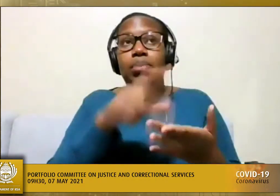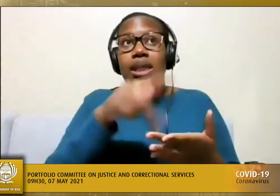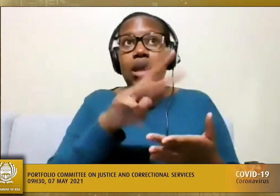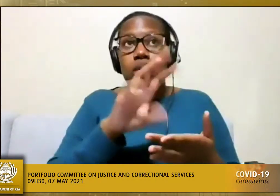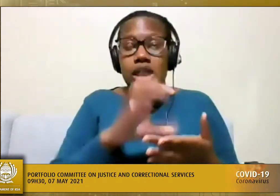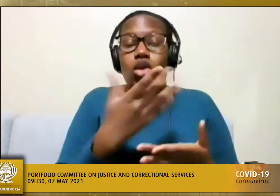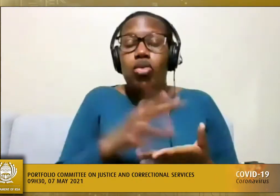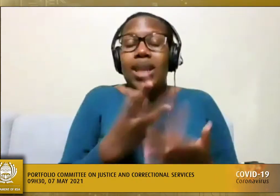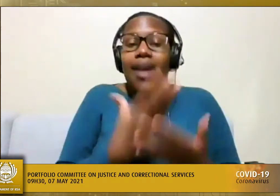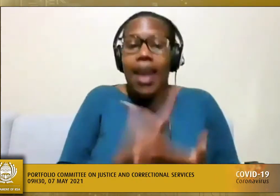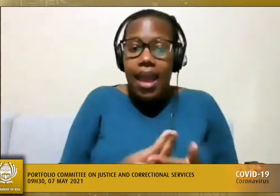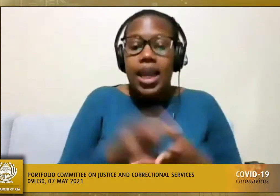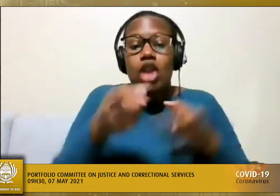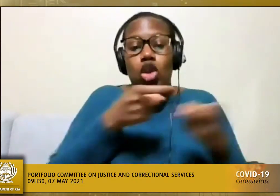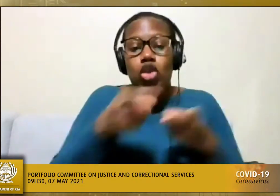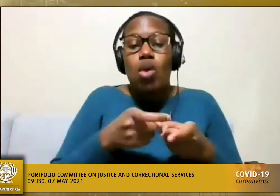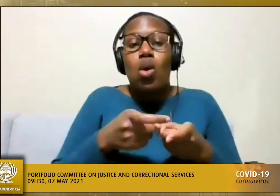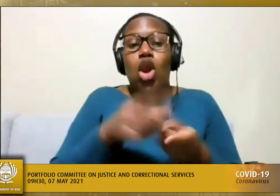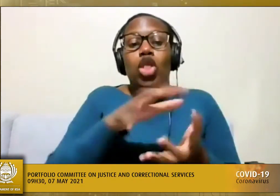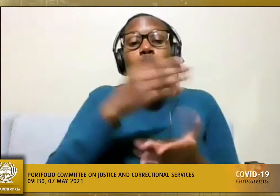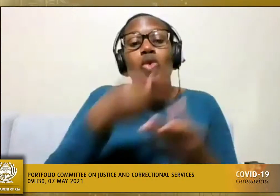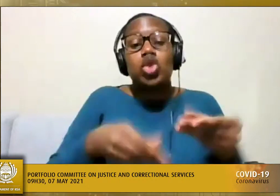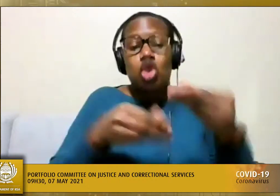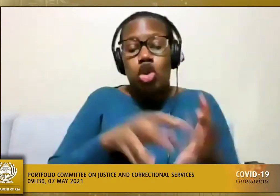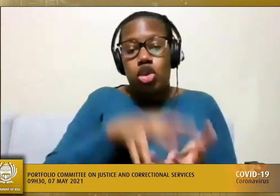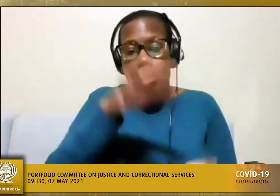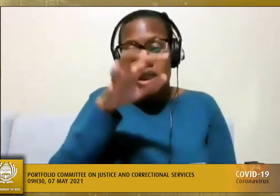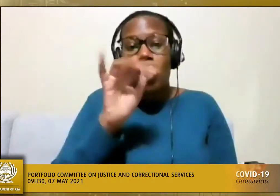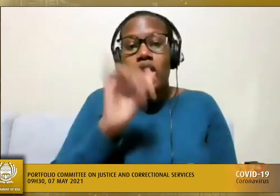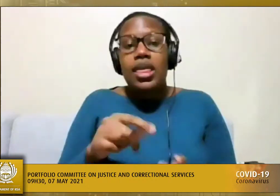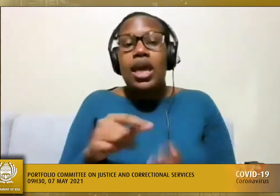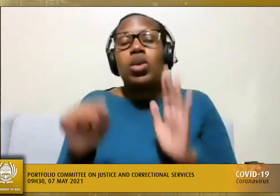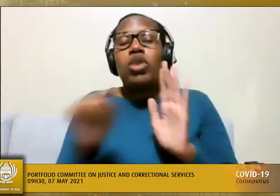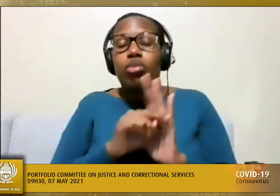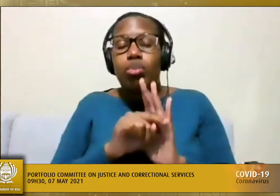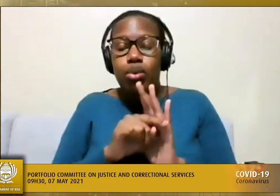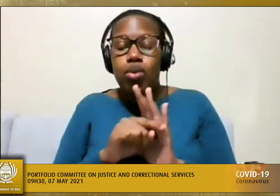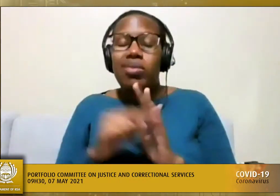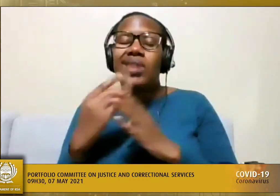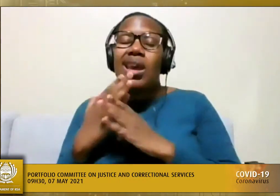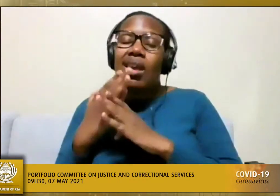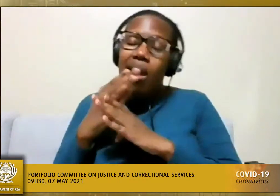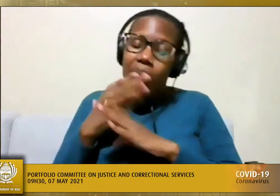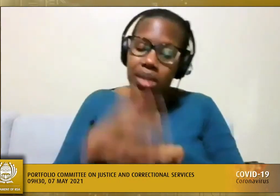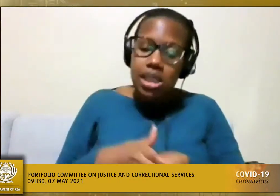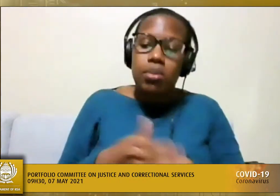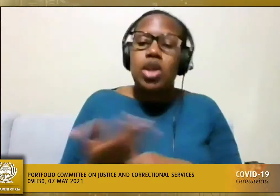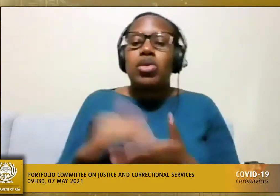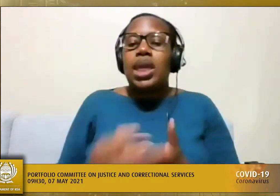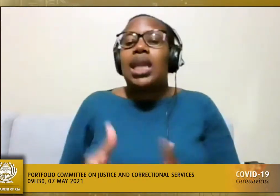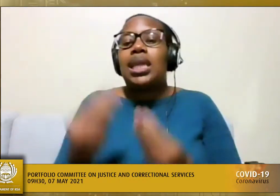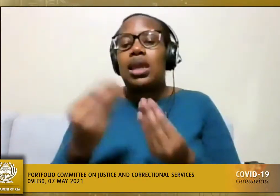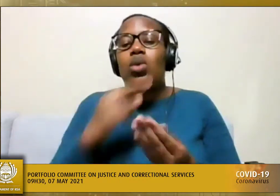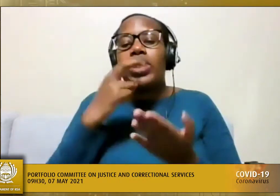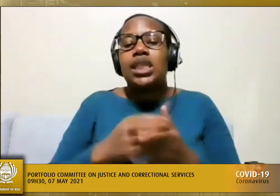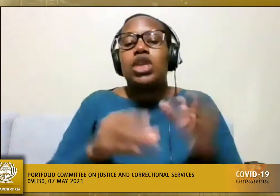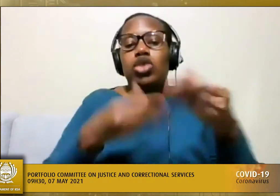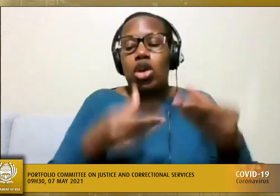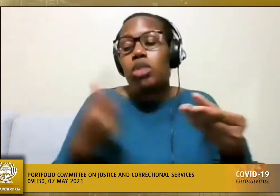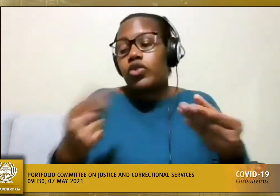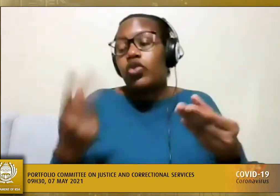of the PWC it would thus have proved cumbersome to procure all the necessary documents for the newly appointed